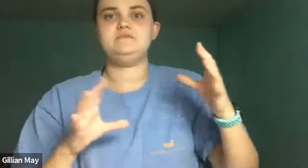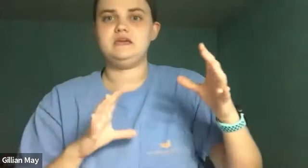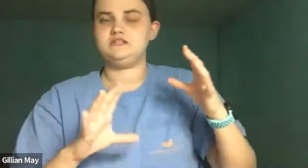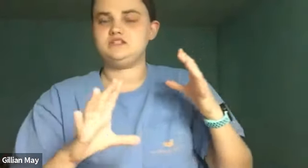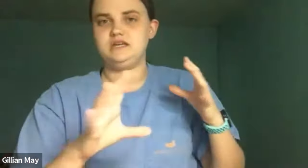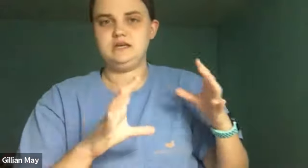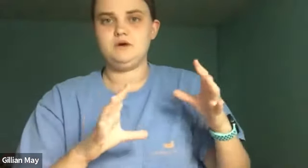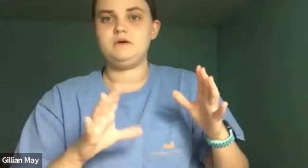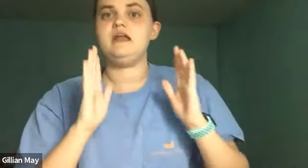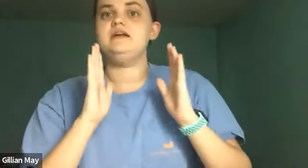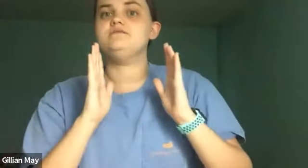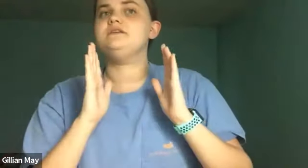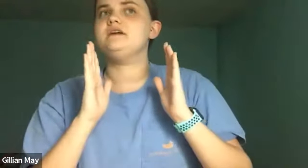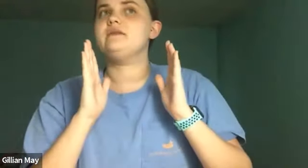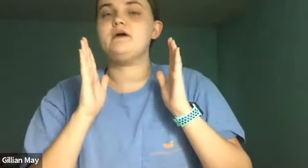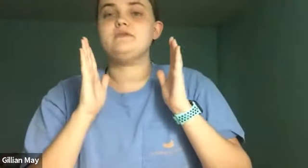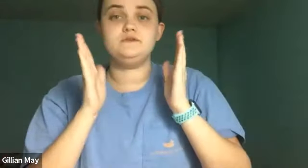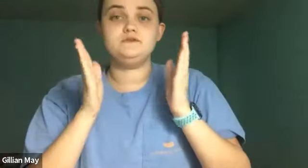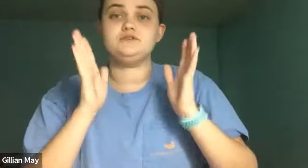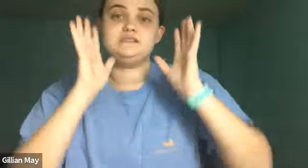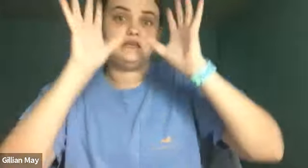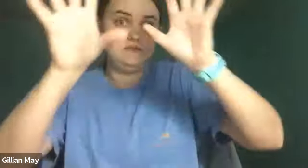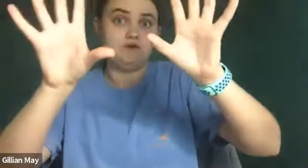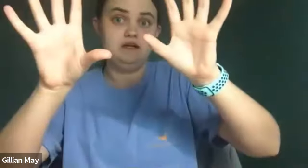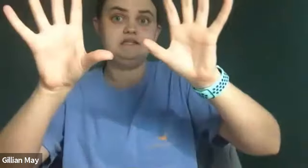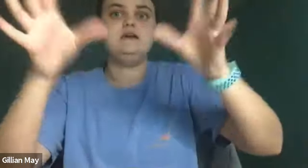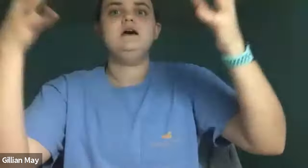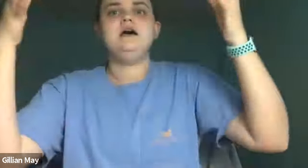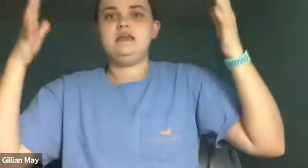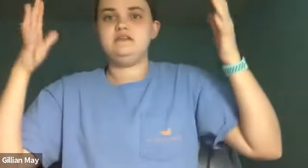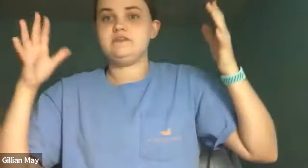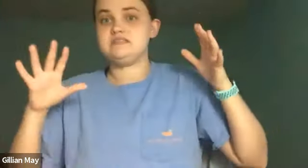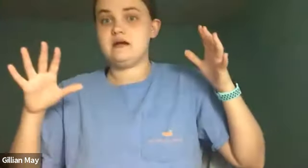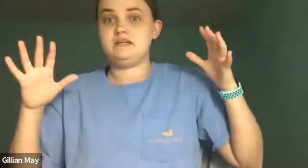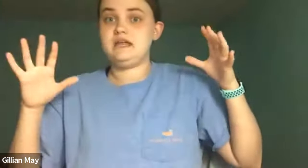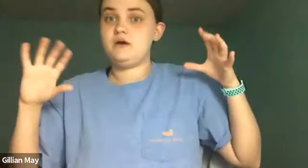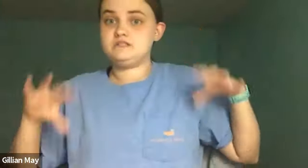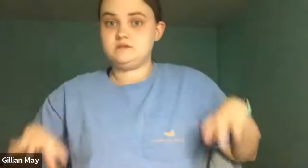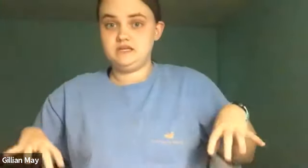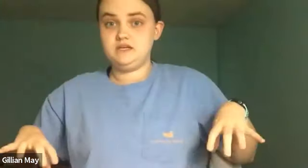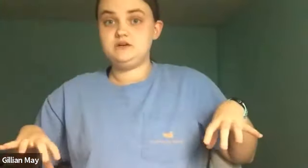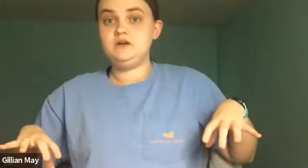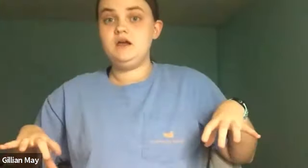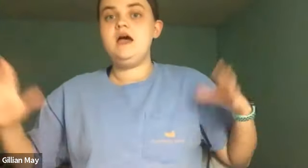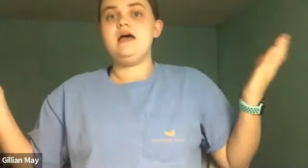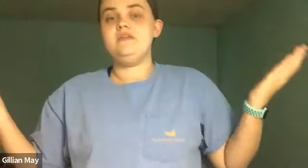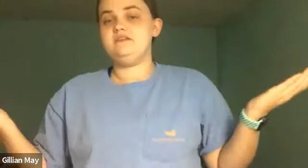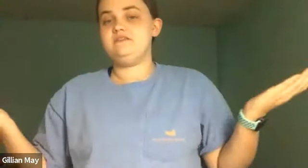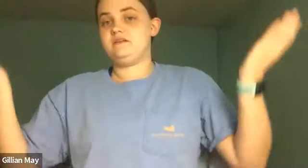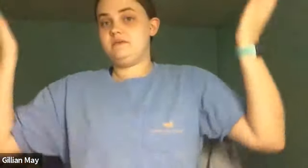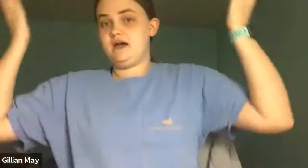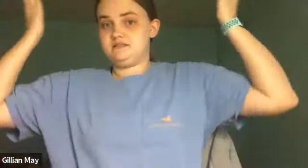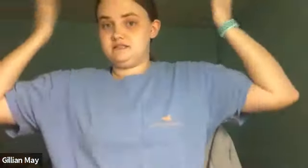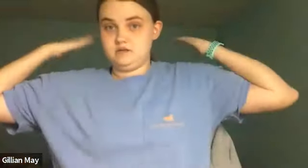thing is going to keep going, that everything about the future is in the front. Anything that's happening now is going to be here, and anything in the past is going to be in the